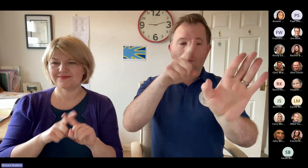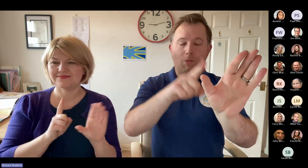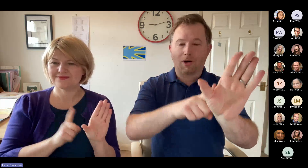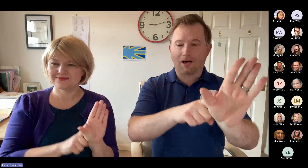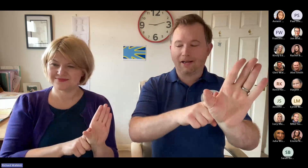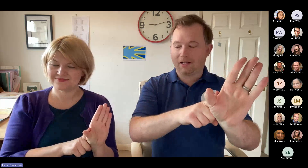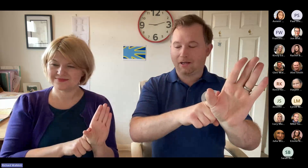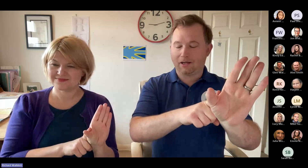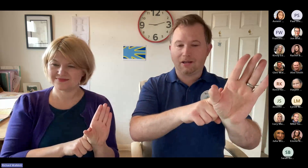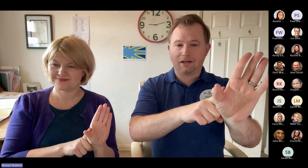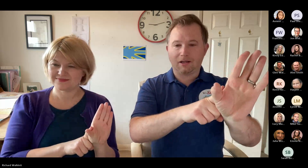Y.